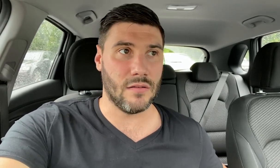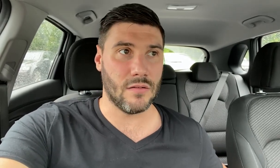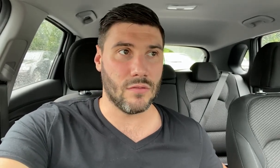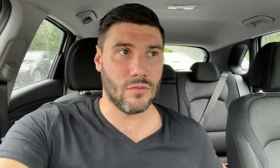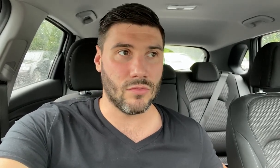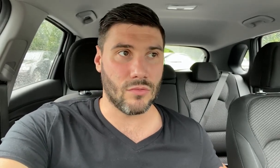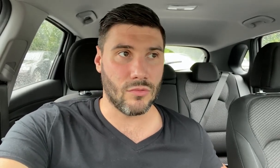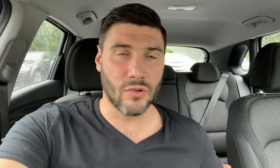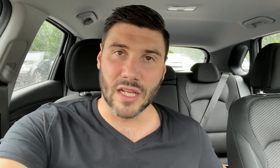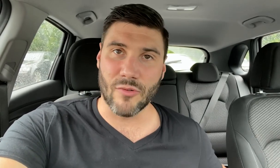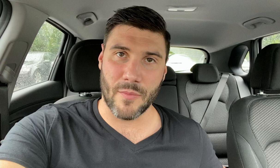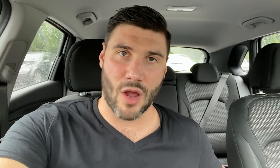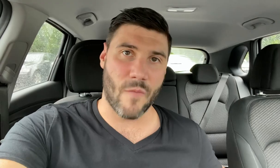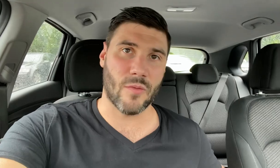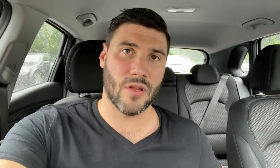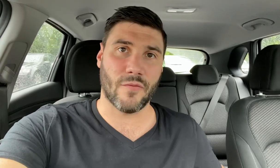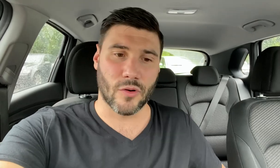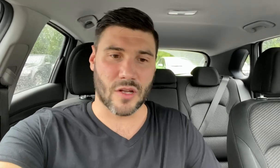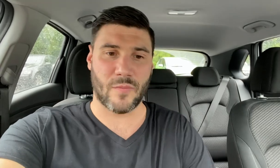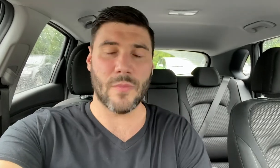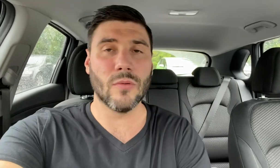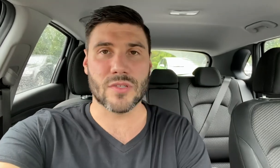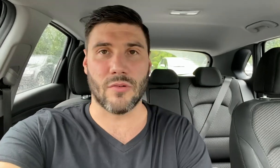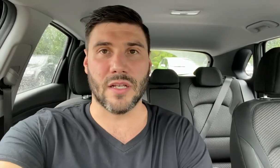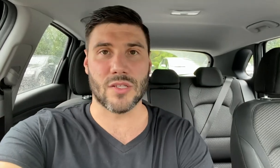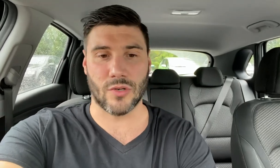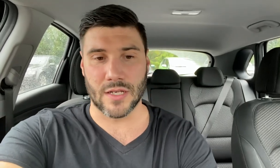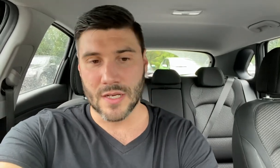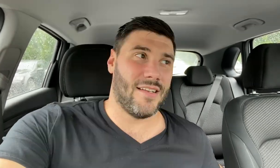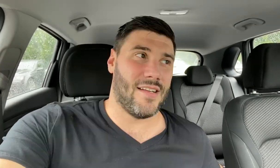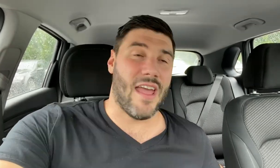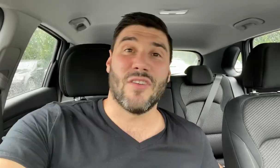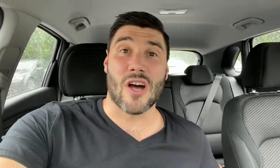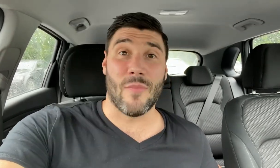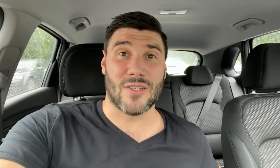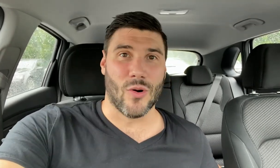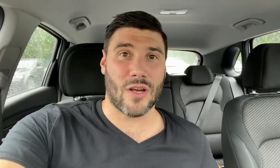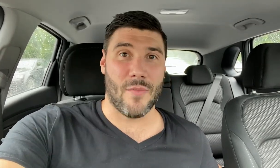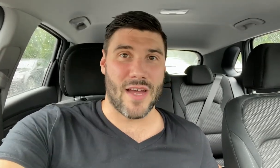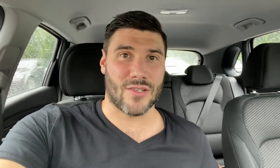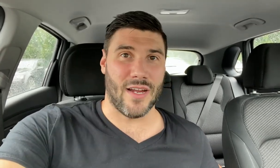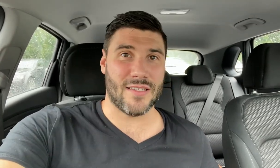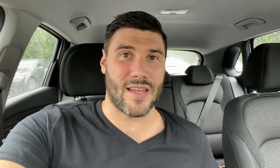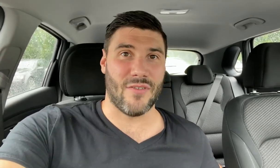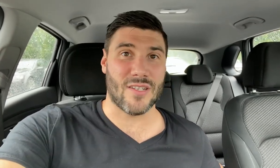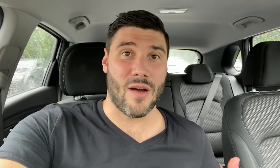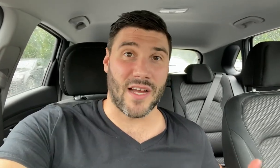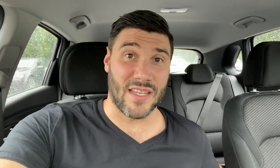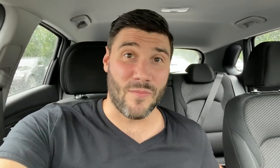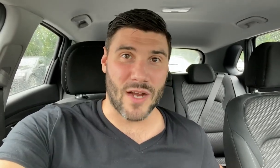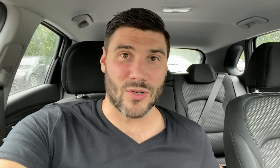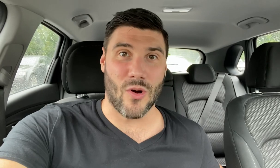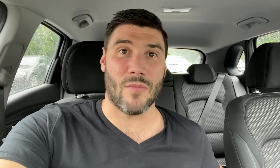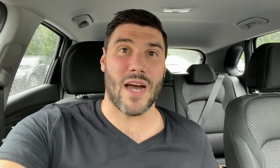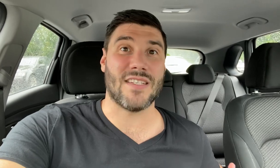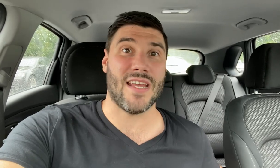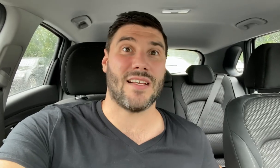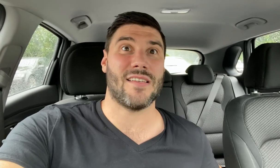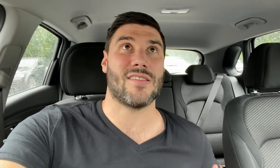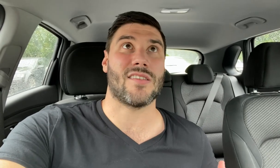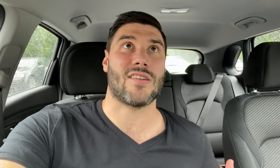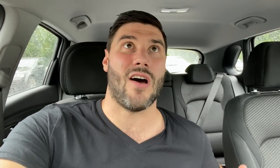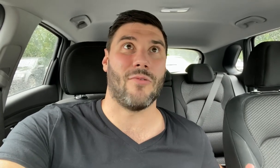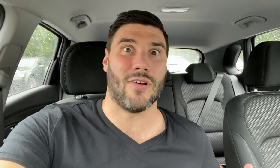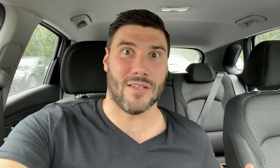really, really ramming home for a lot of people, which I really enjoyed. Every time I talk about Tourette's, every time I give my talk, my